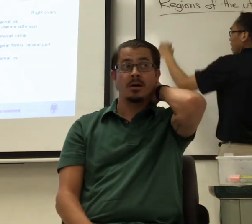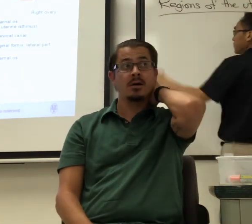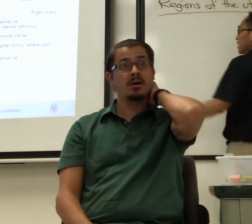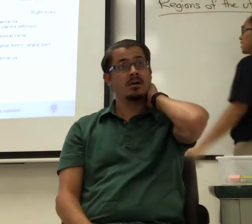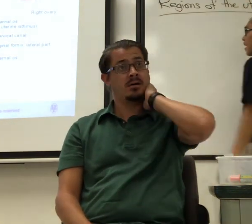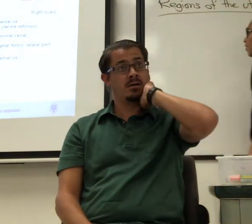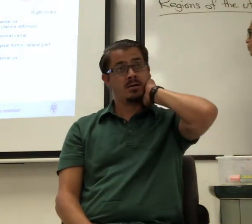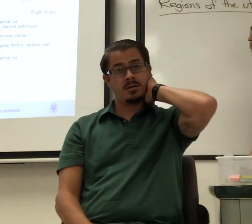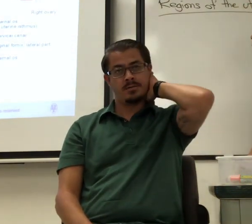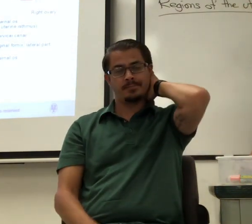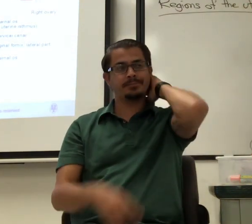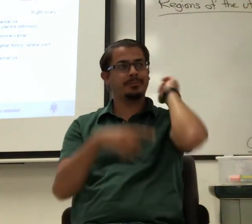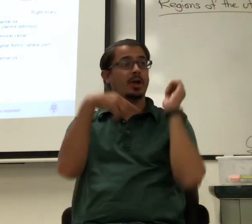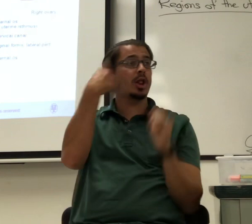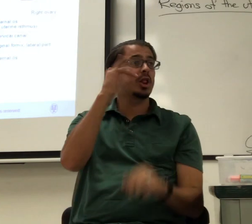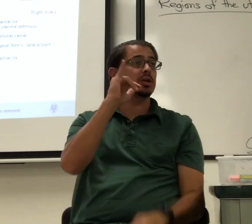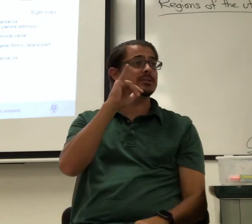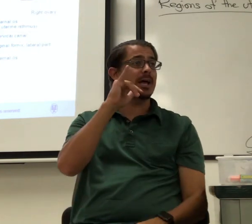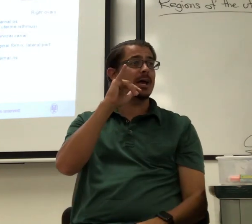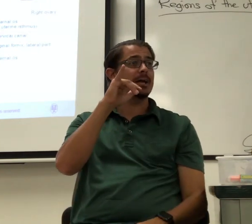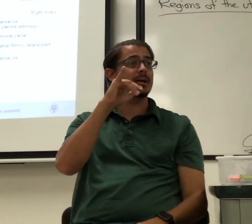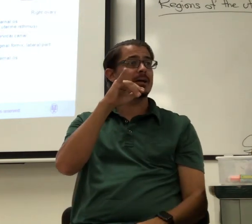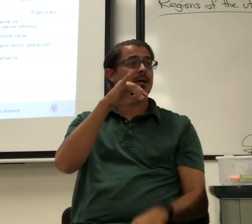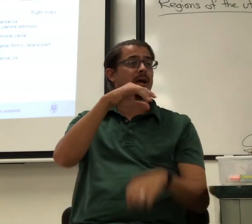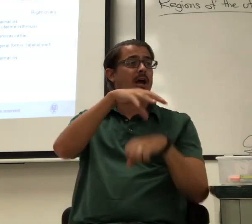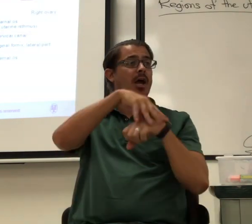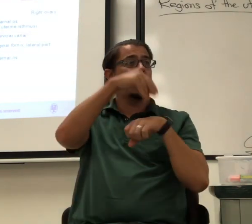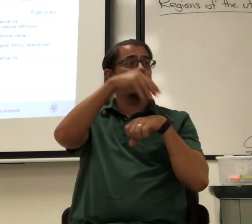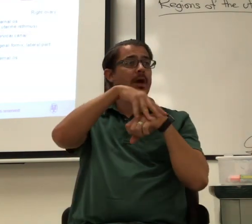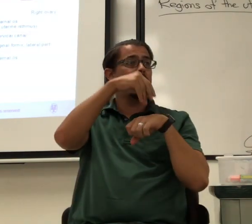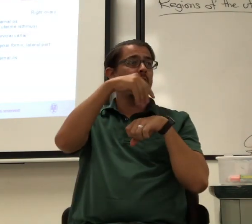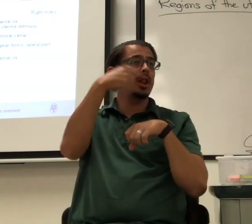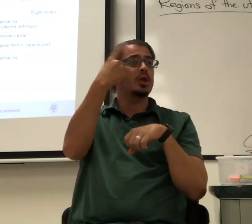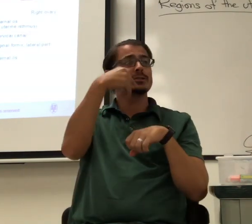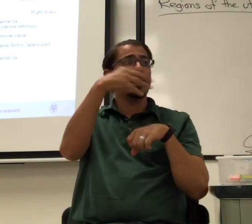It's like an upside down, pear-shaped type of an organ.